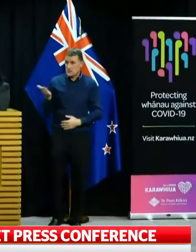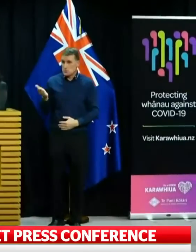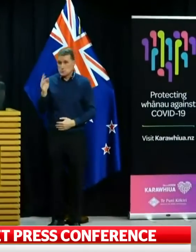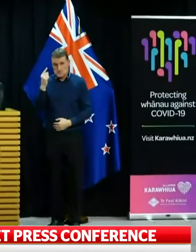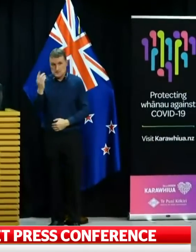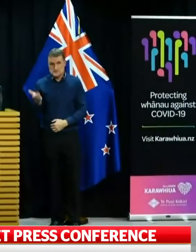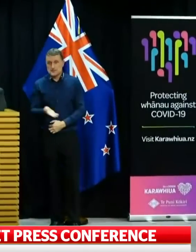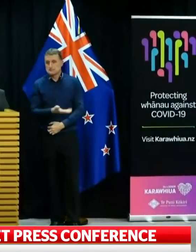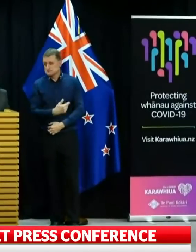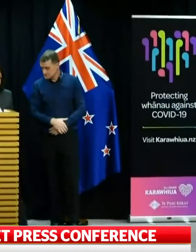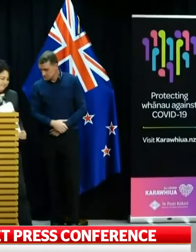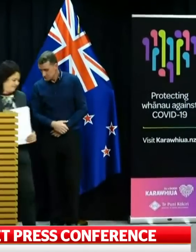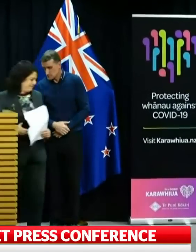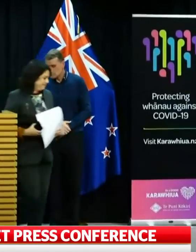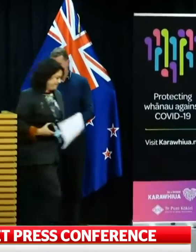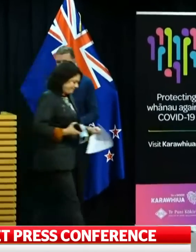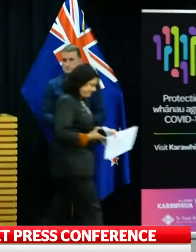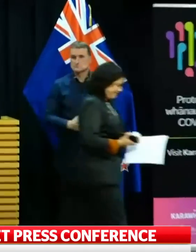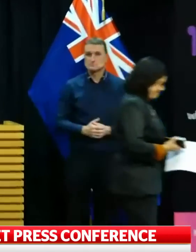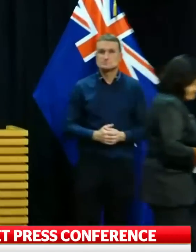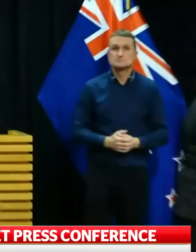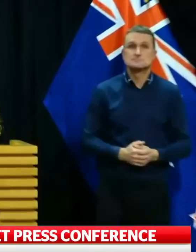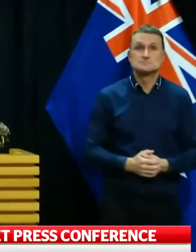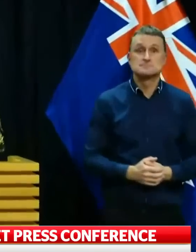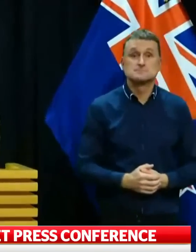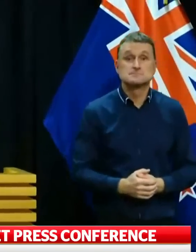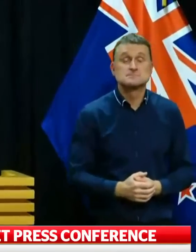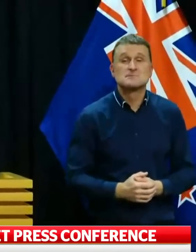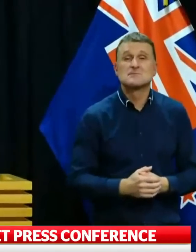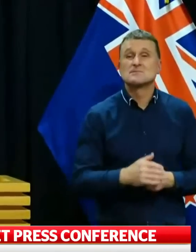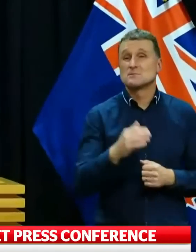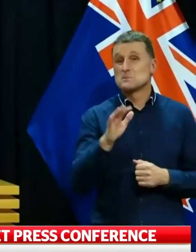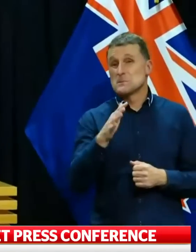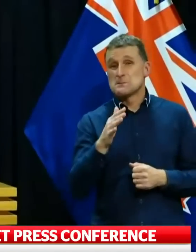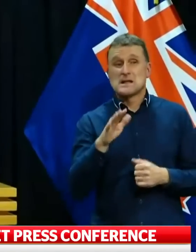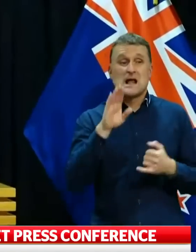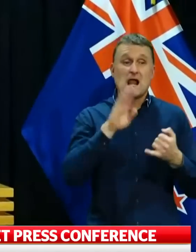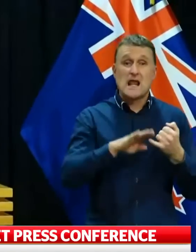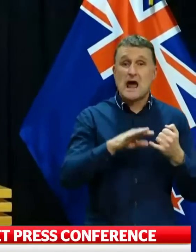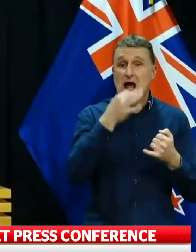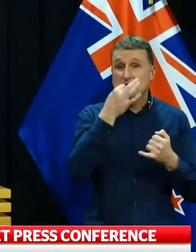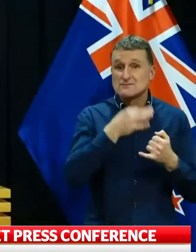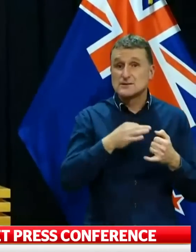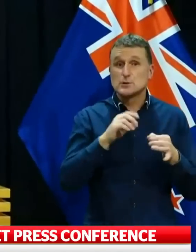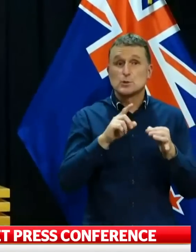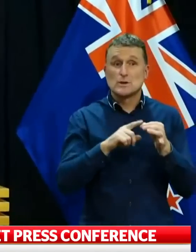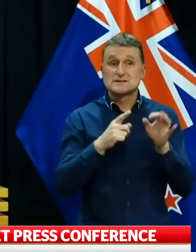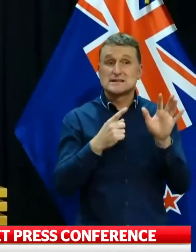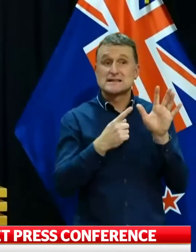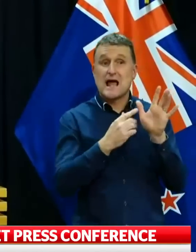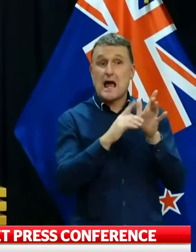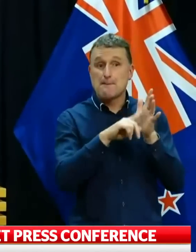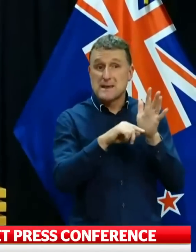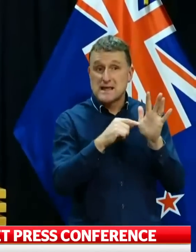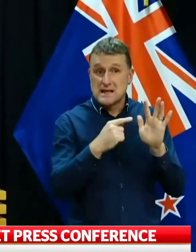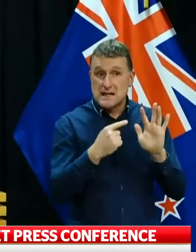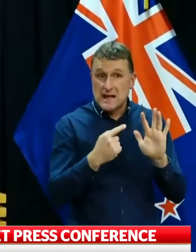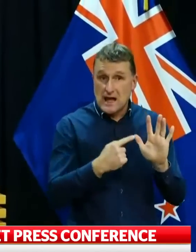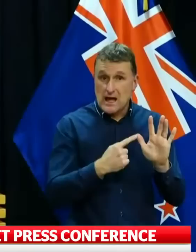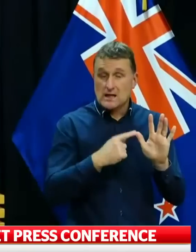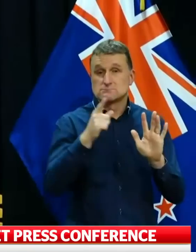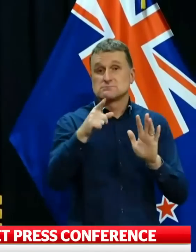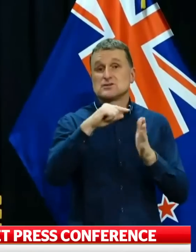Minister. Great. Okay, happy to finish up with the last couple. So we'll go Amelia, Jessica, and we'll finish with you,